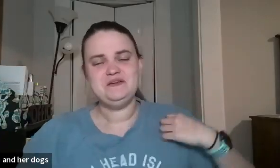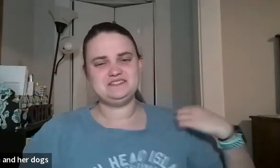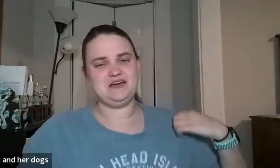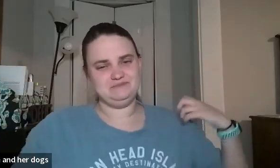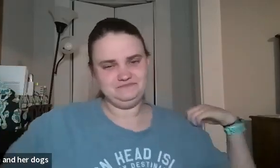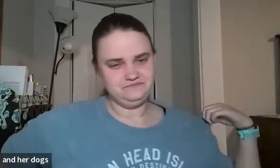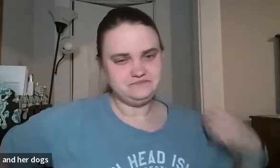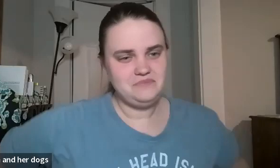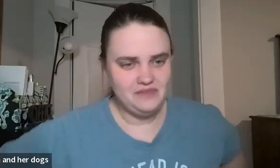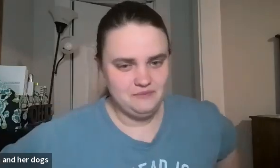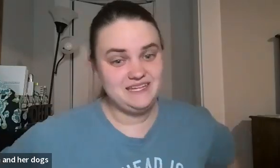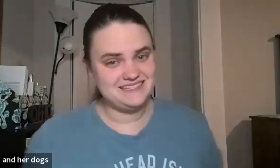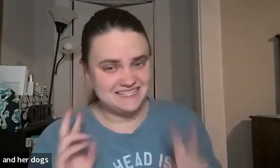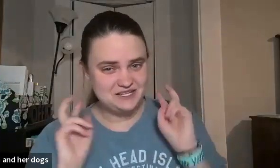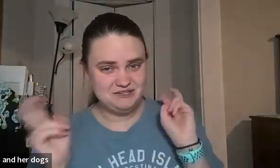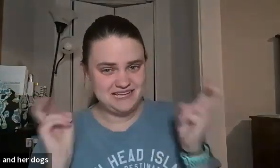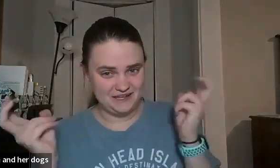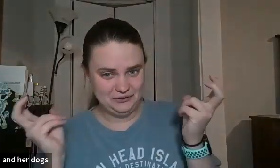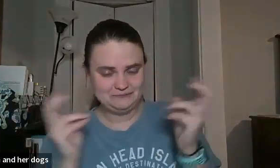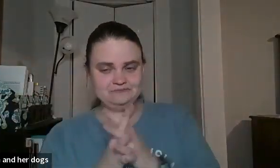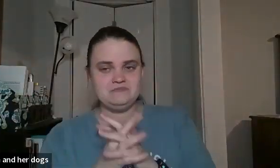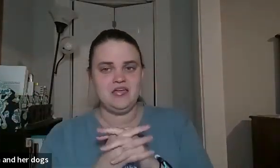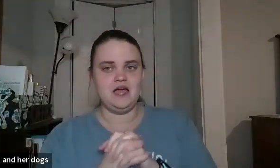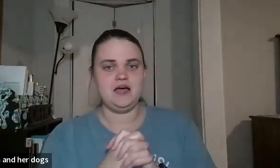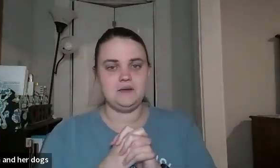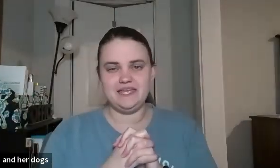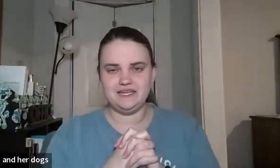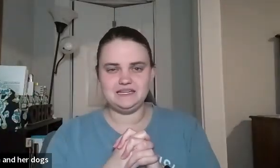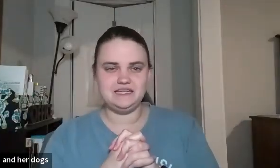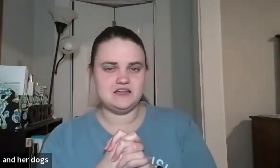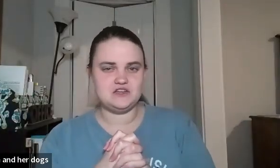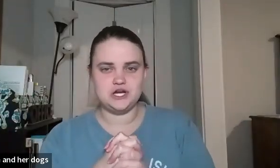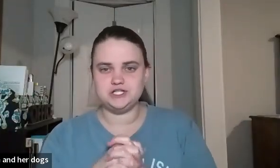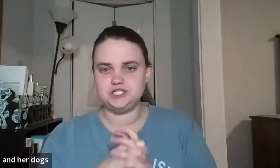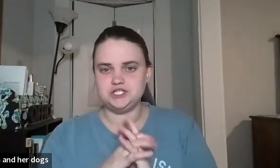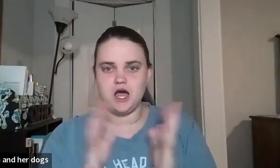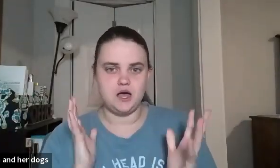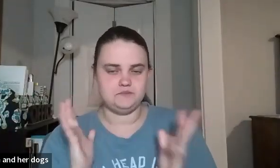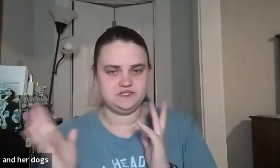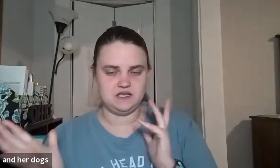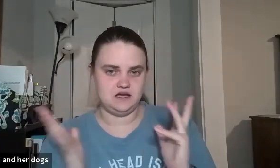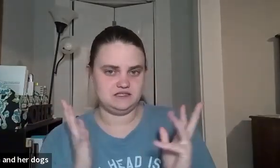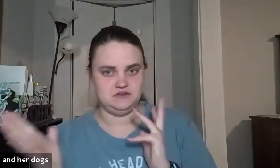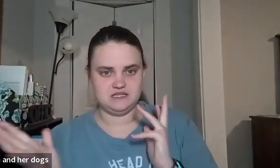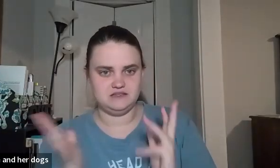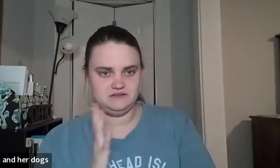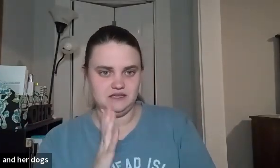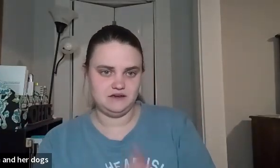So, but yes, that's how you do title. Any other job signs that you guys can think